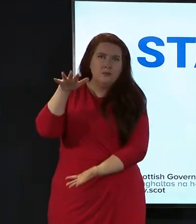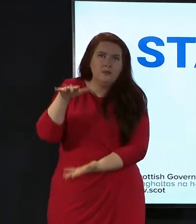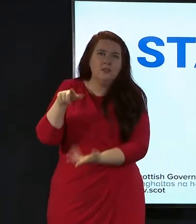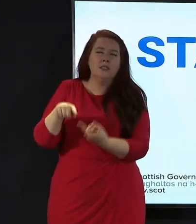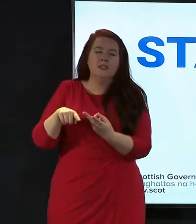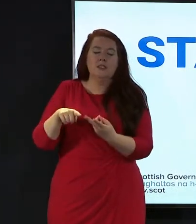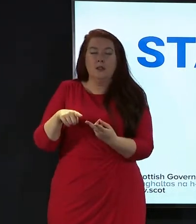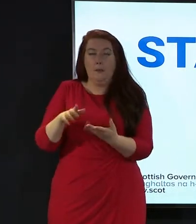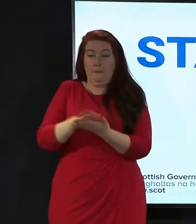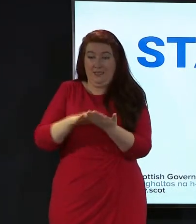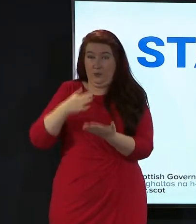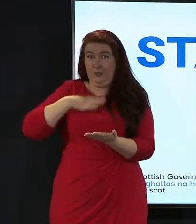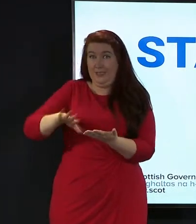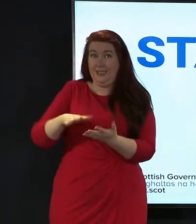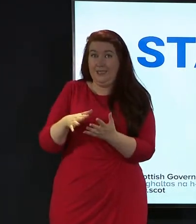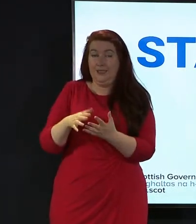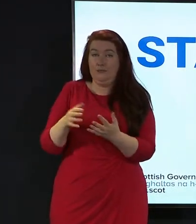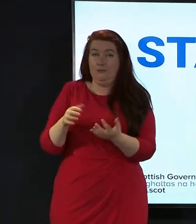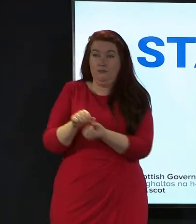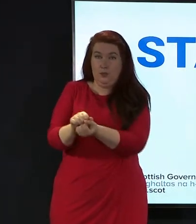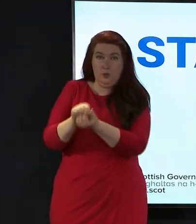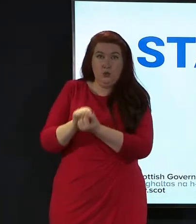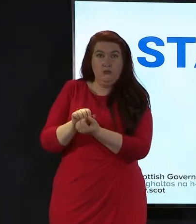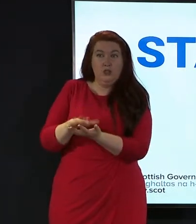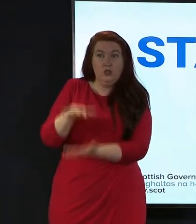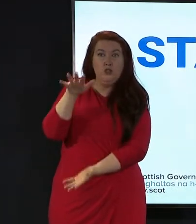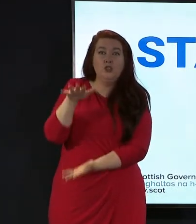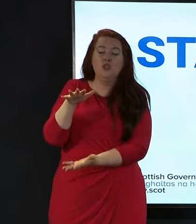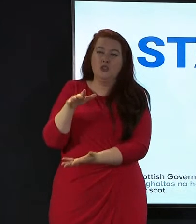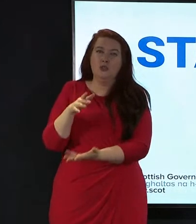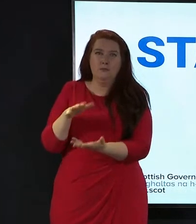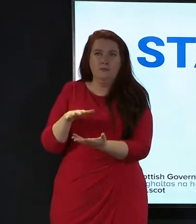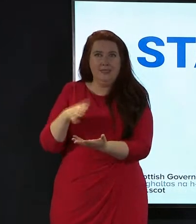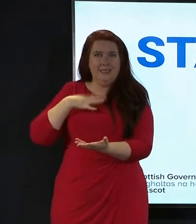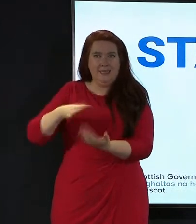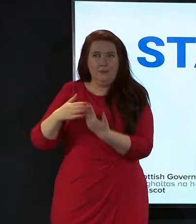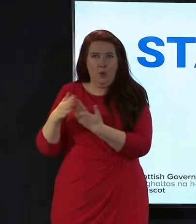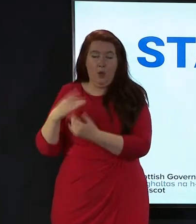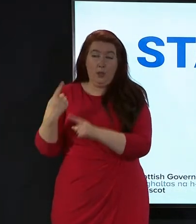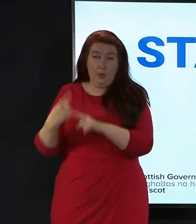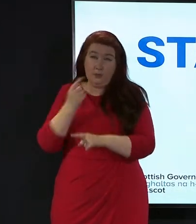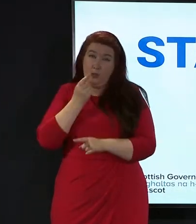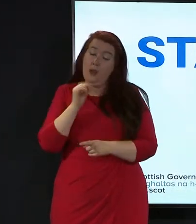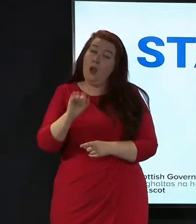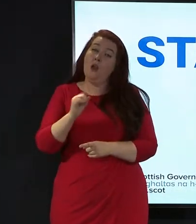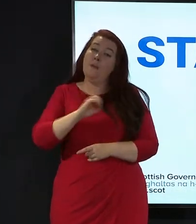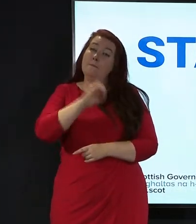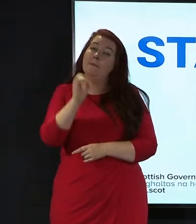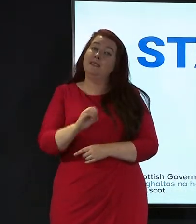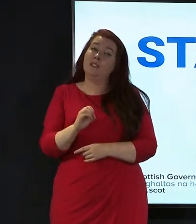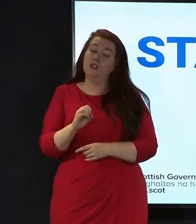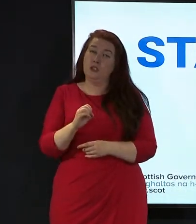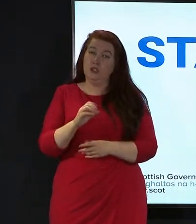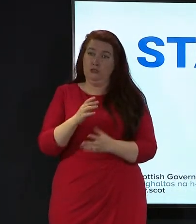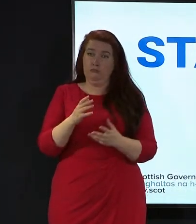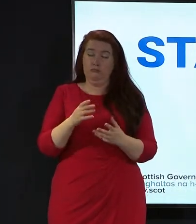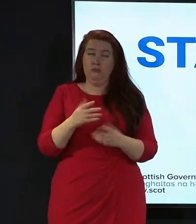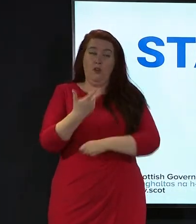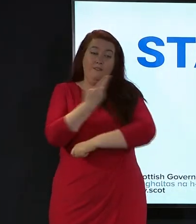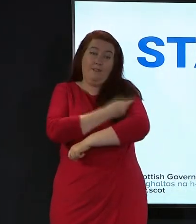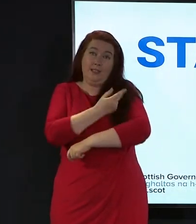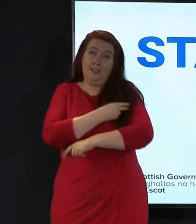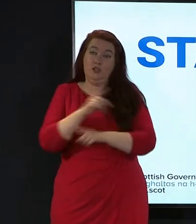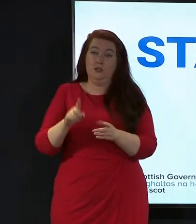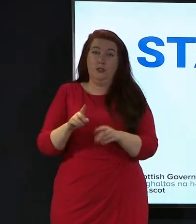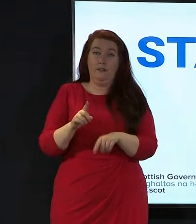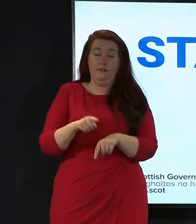capacity. We've needed storage capacity, but we've done it as quickly as possible. And our vaccination rates in terms of first doses are broadly in